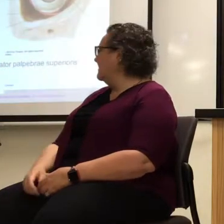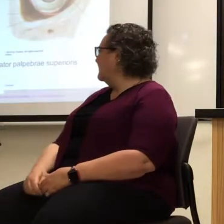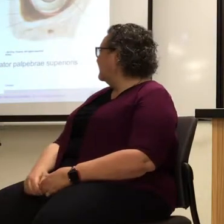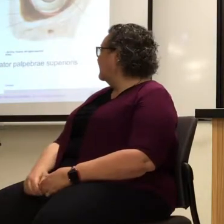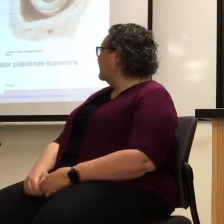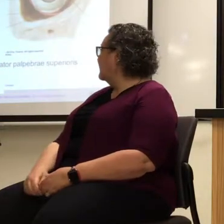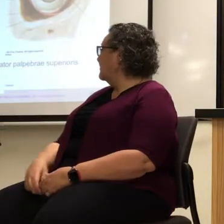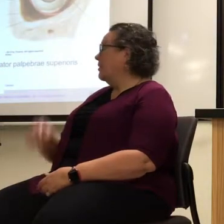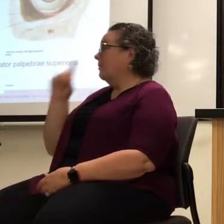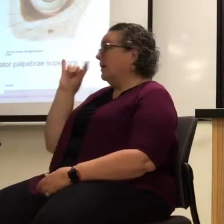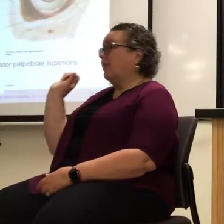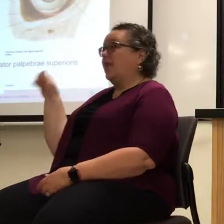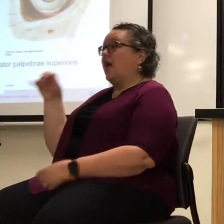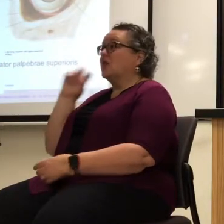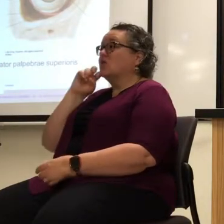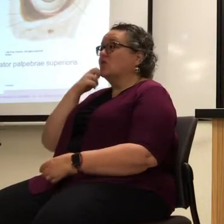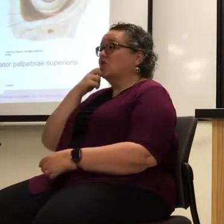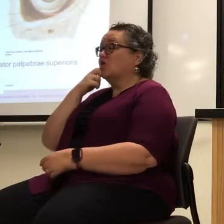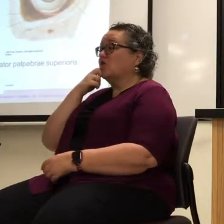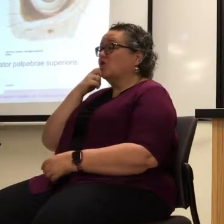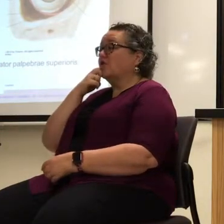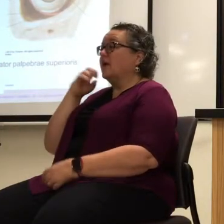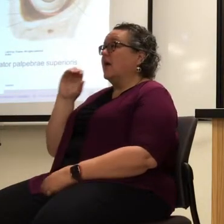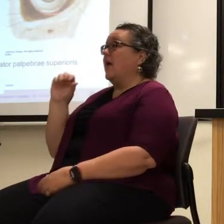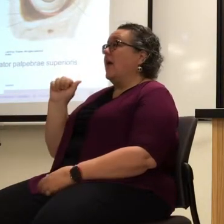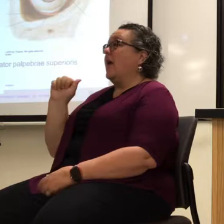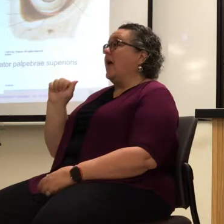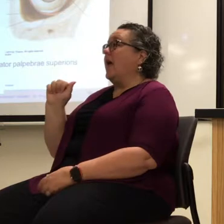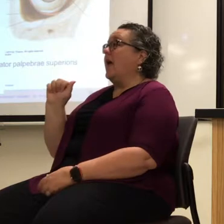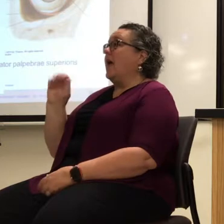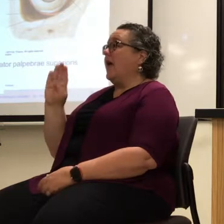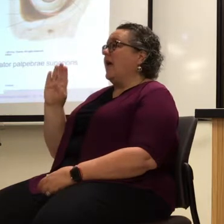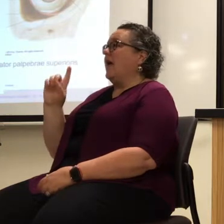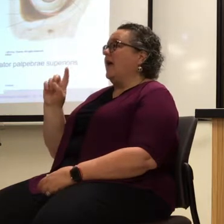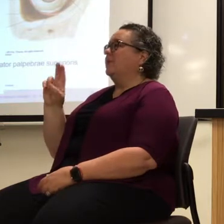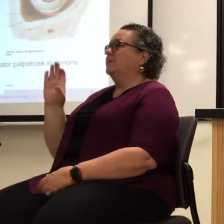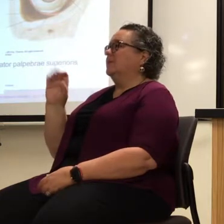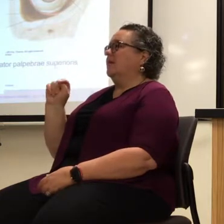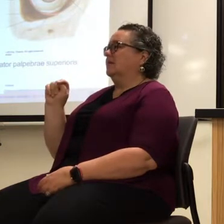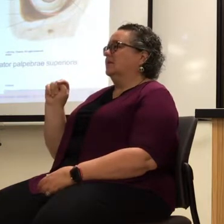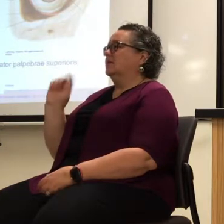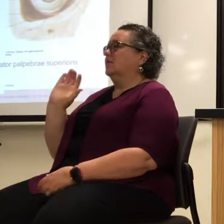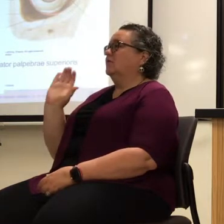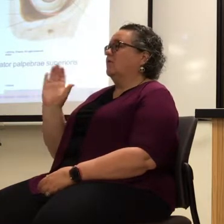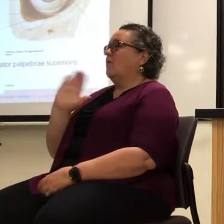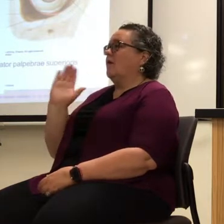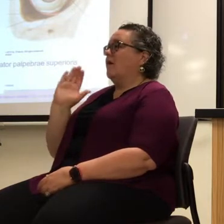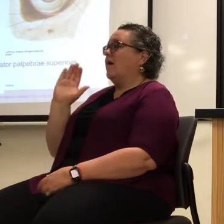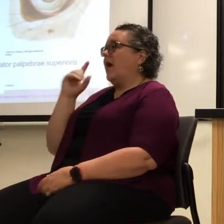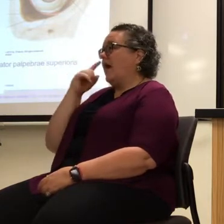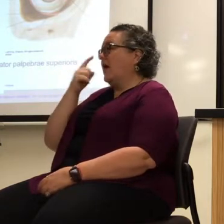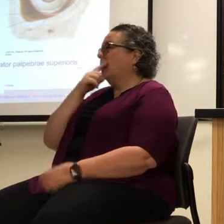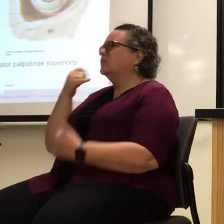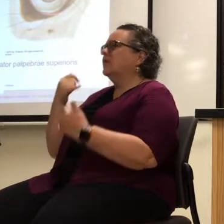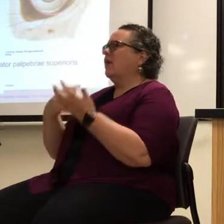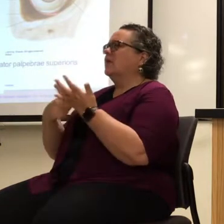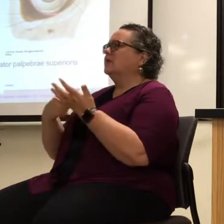Because that nerve abducts the eye. That nerve innervates a muscle that abducts the eye. So let's talk about the actions here.